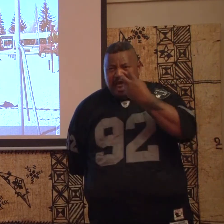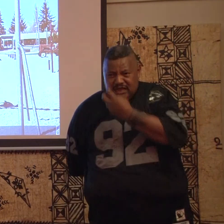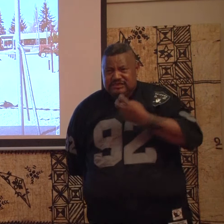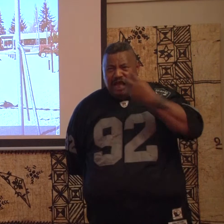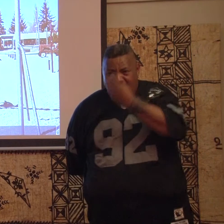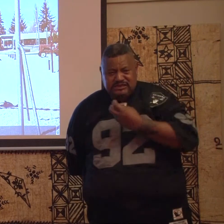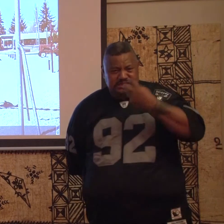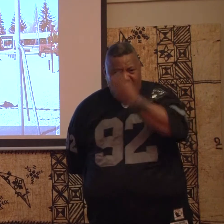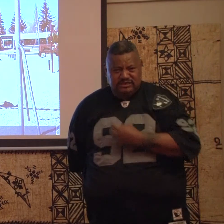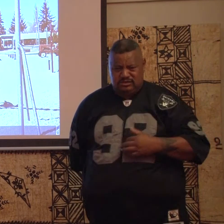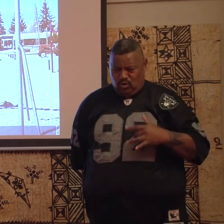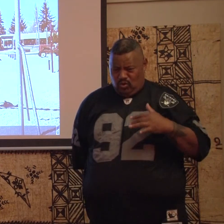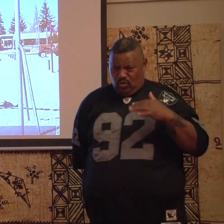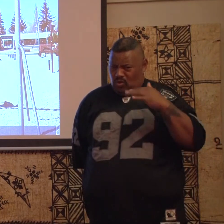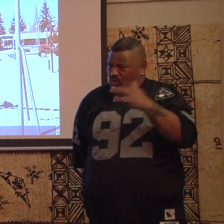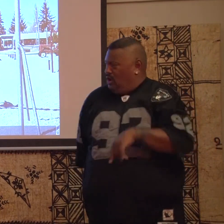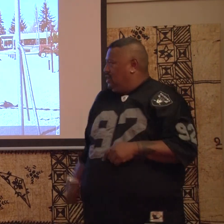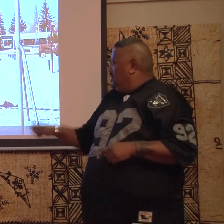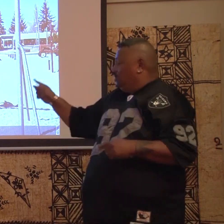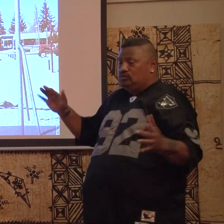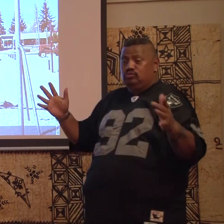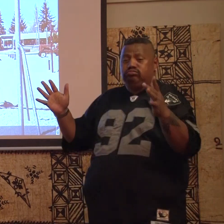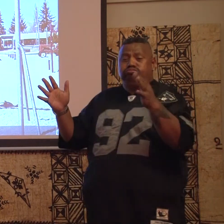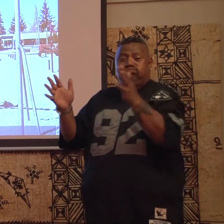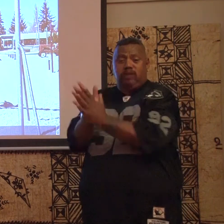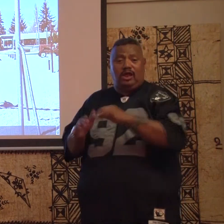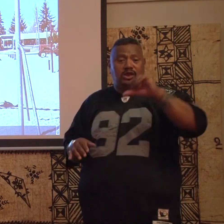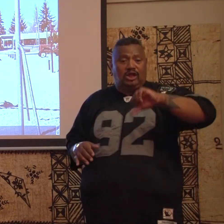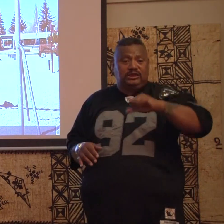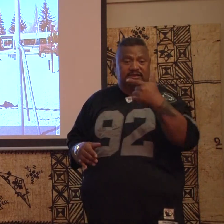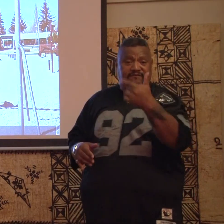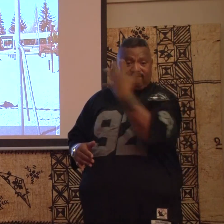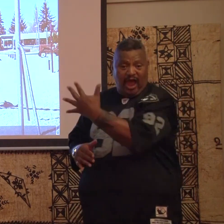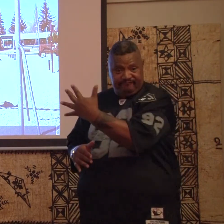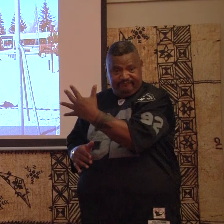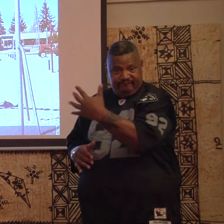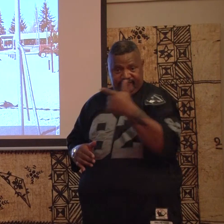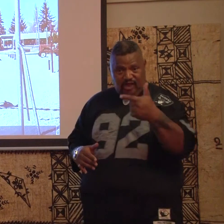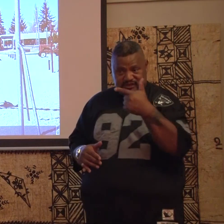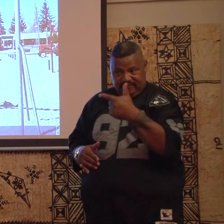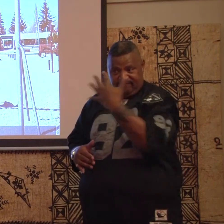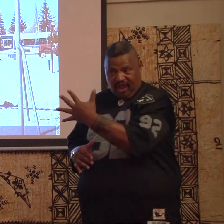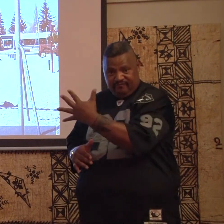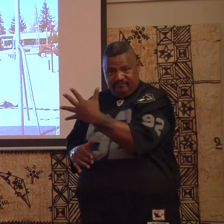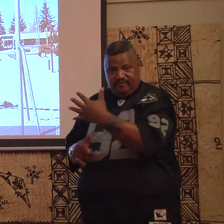when they got caught. And so that's what we call oralism. So that style went on